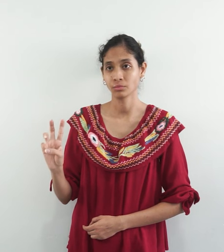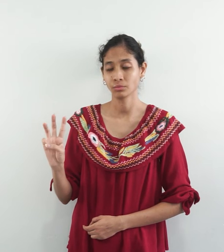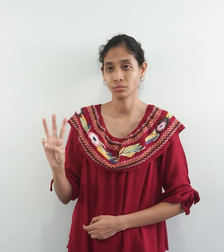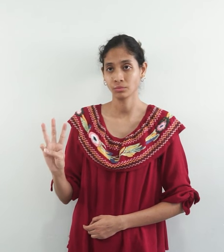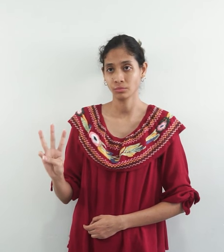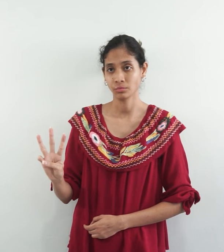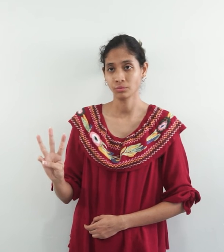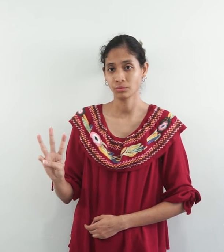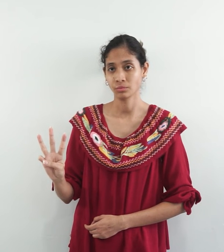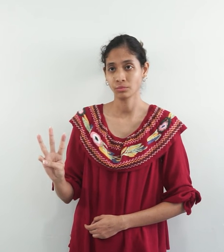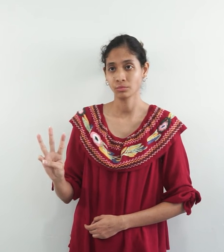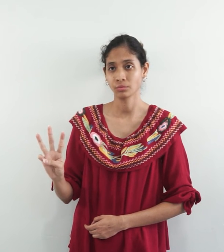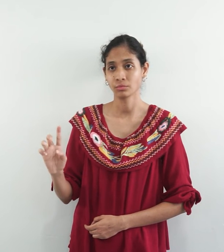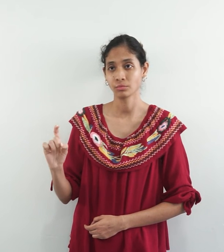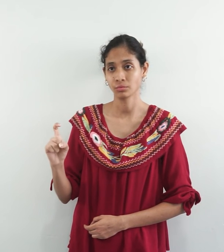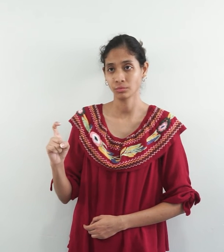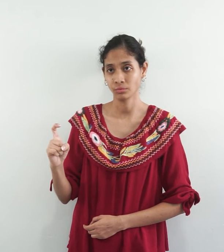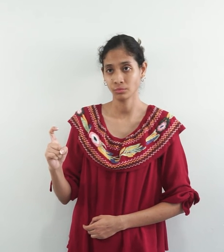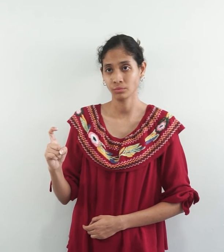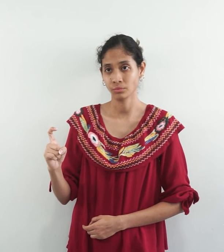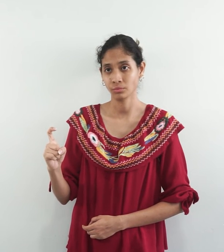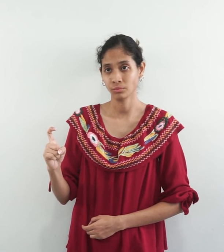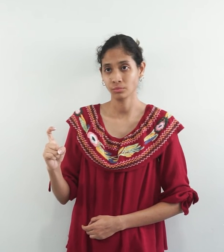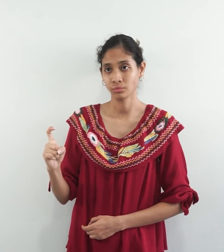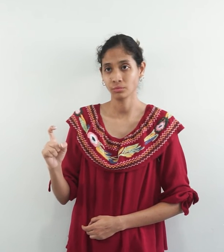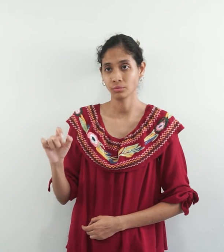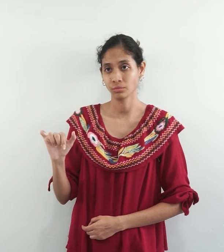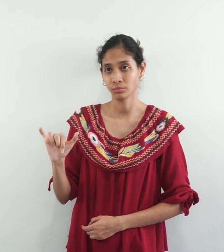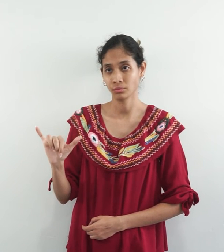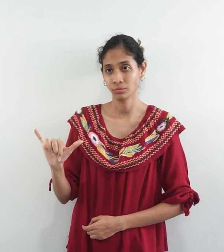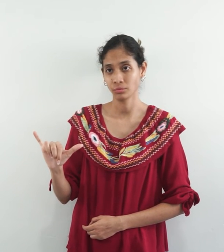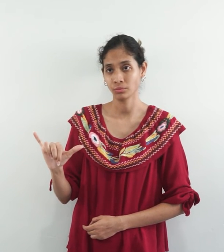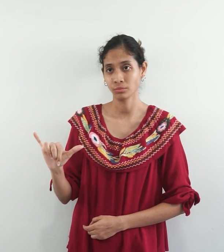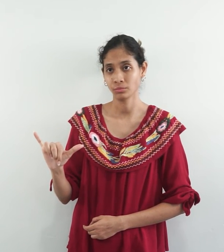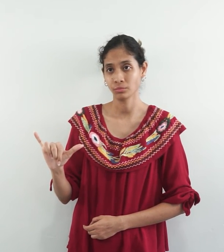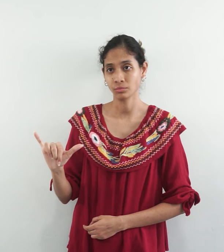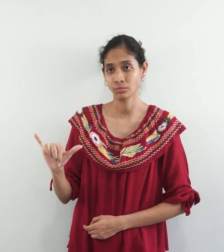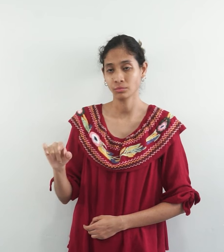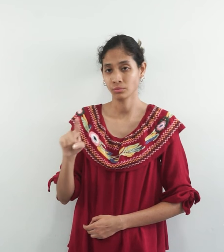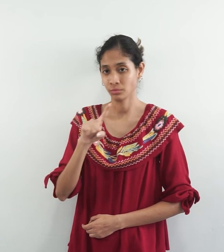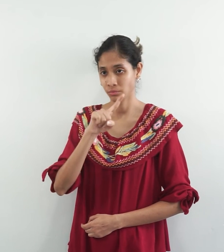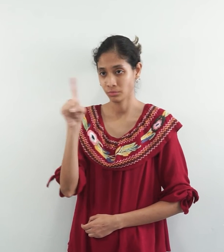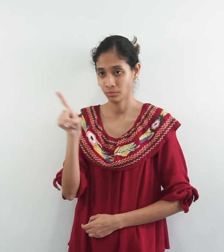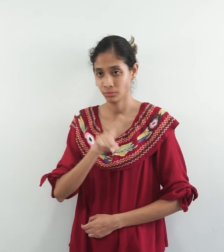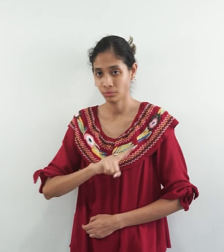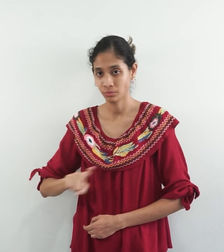W, X, Y, Z.